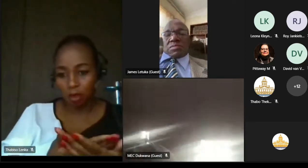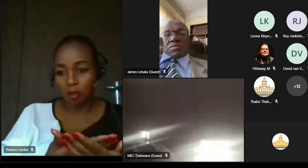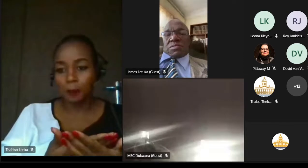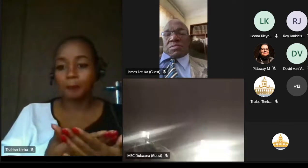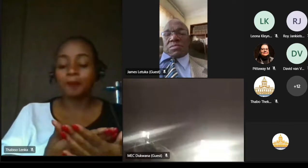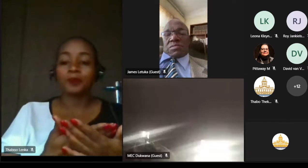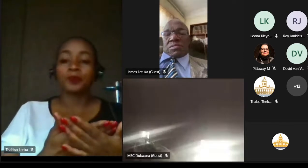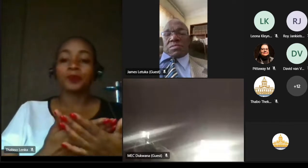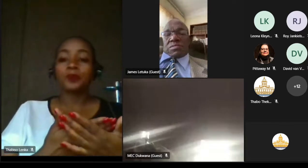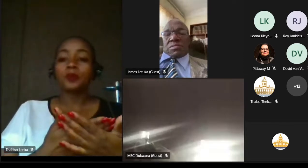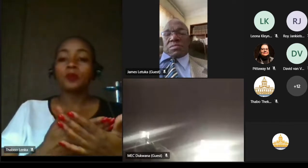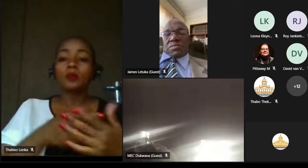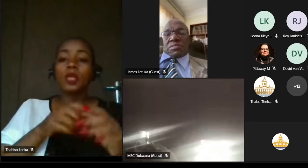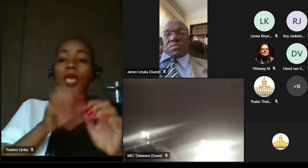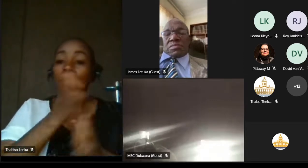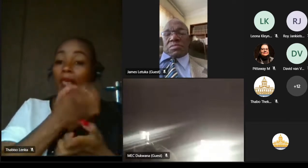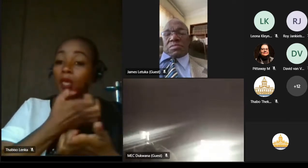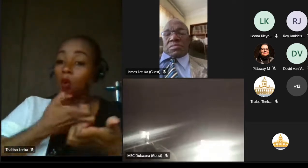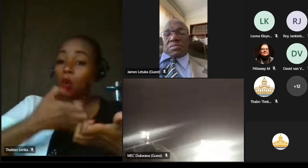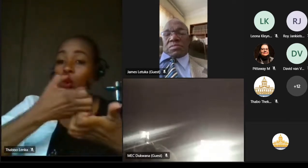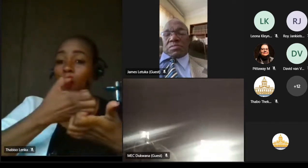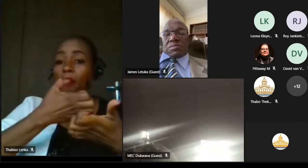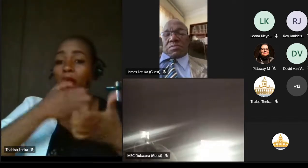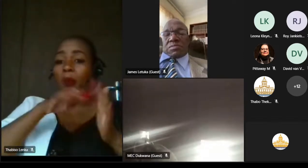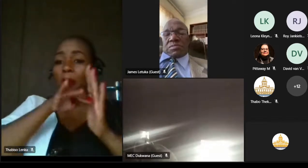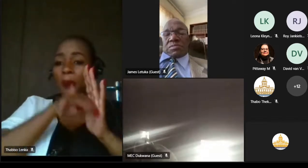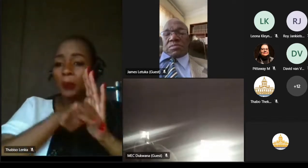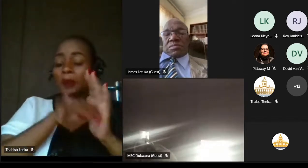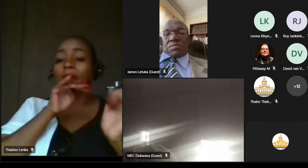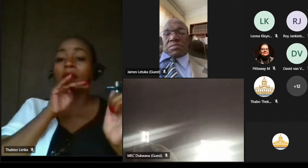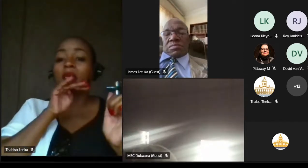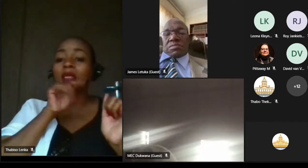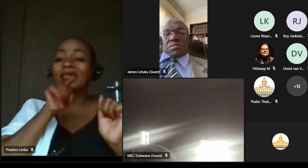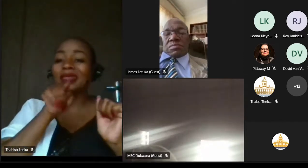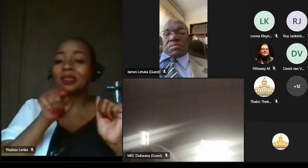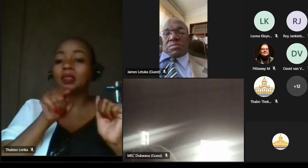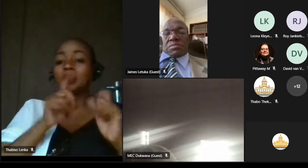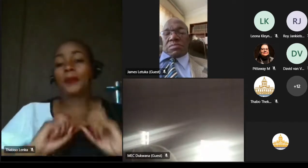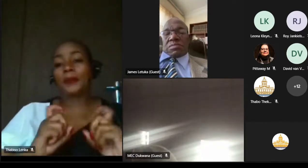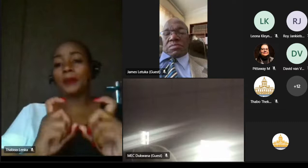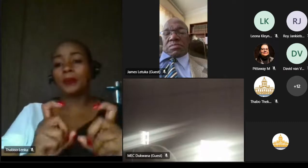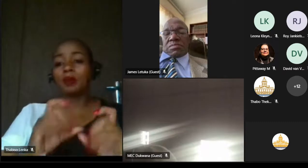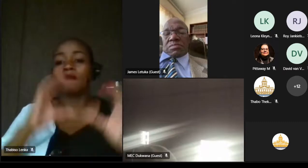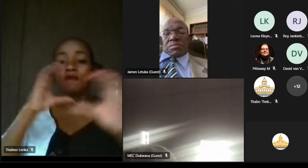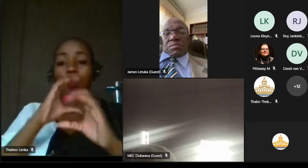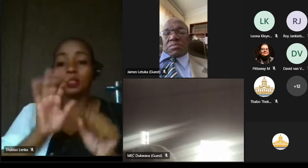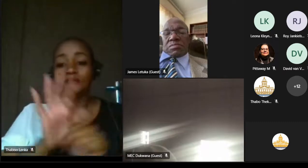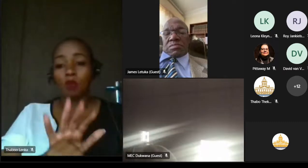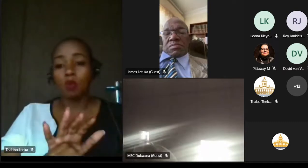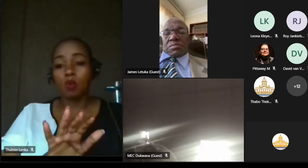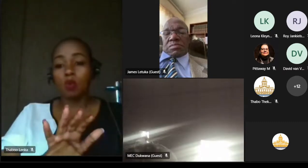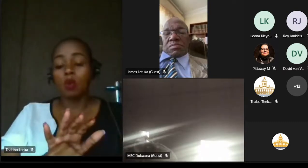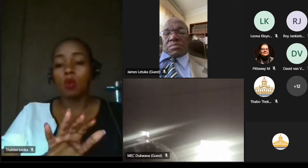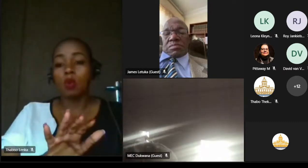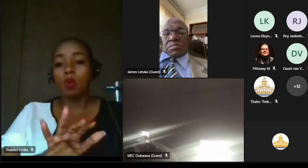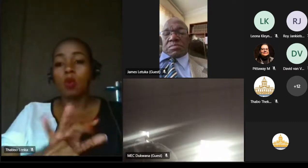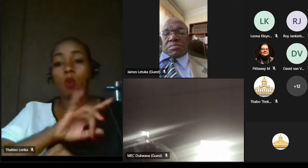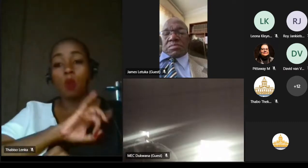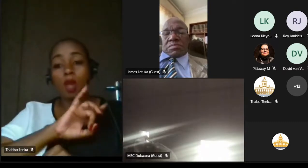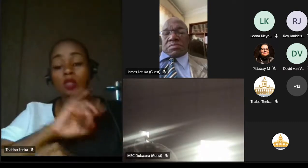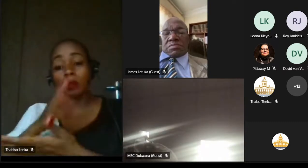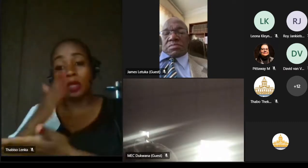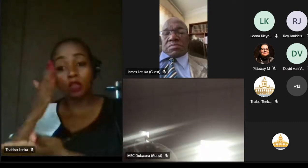The severe economic recession has placed an added urgency on us to